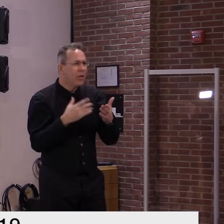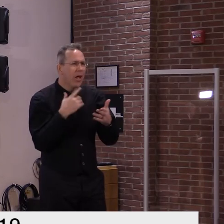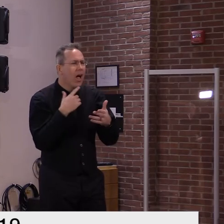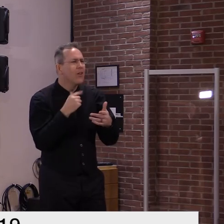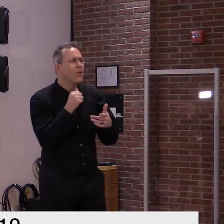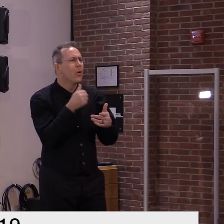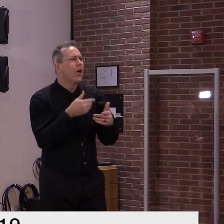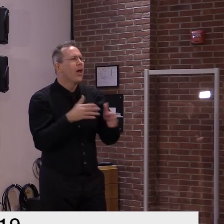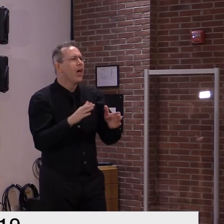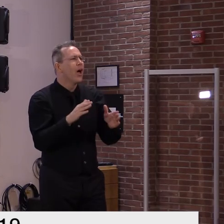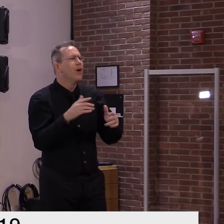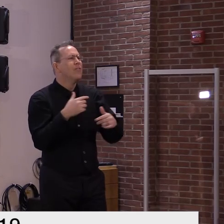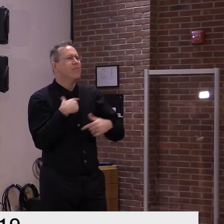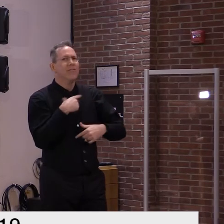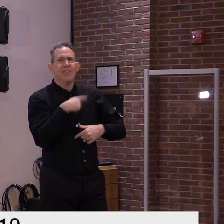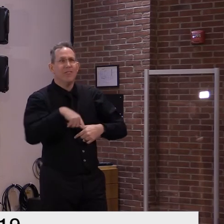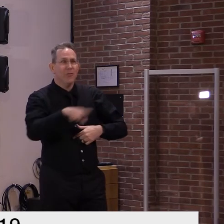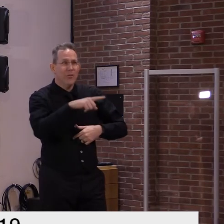this.